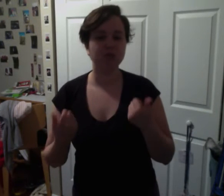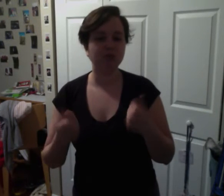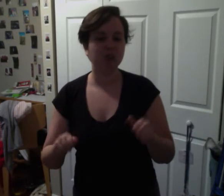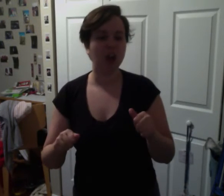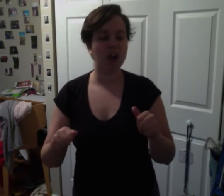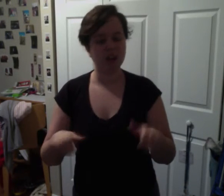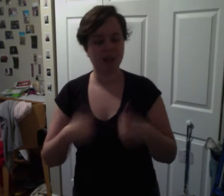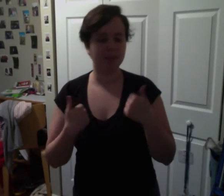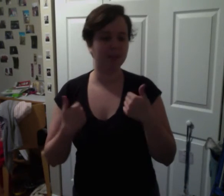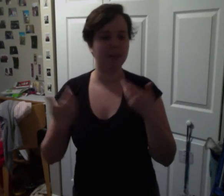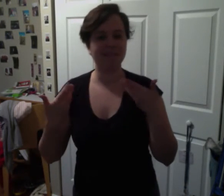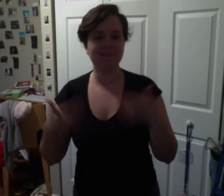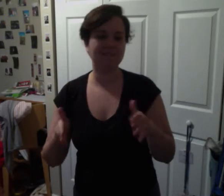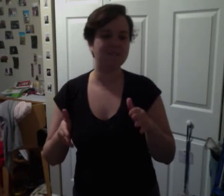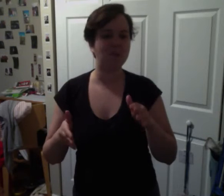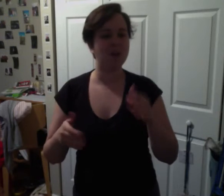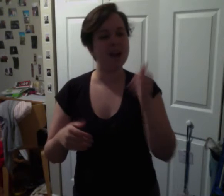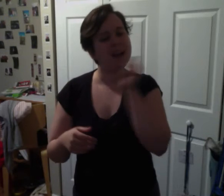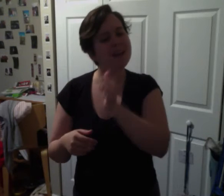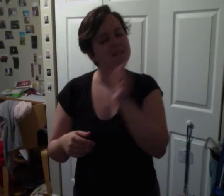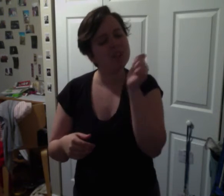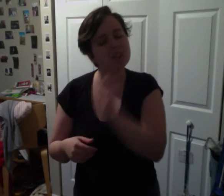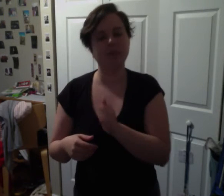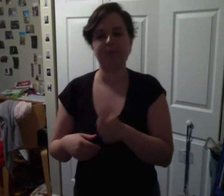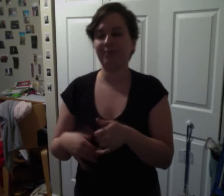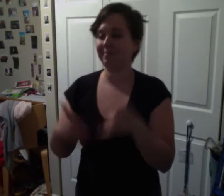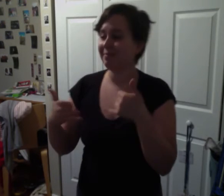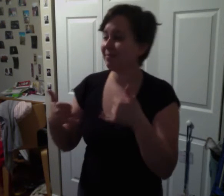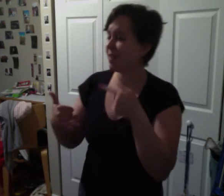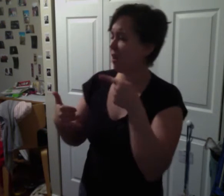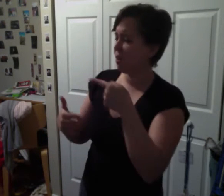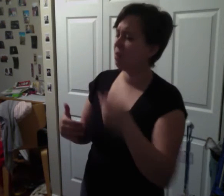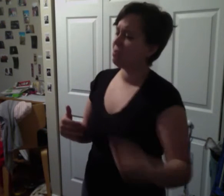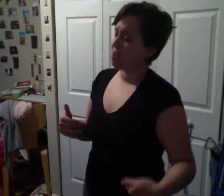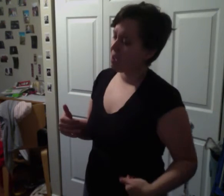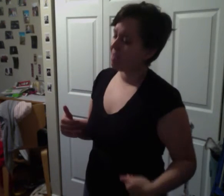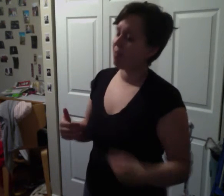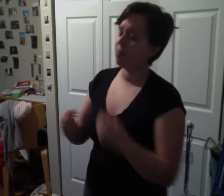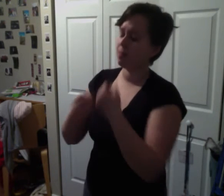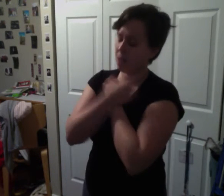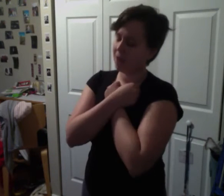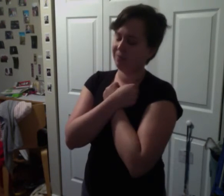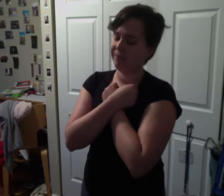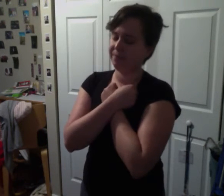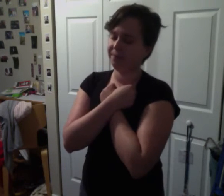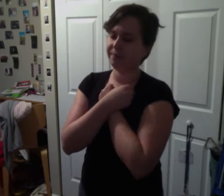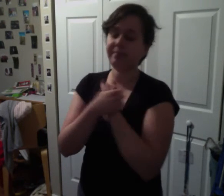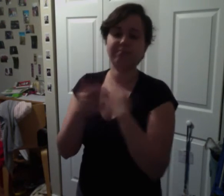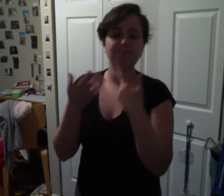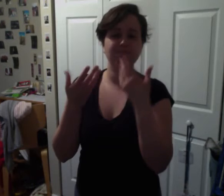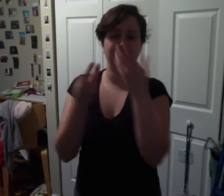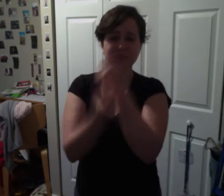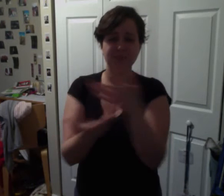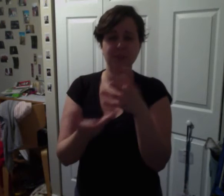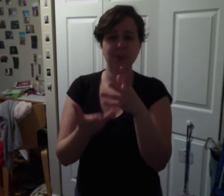Now I walk in love. I'm going to tell you a secret about StoryCorps. It takes some courage to have